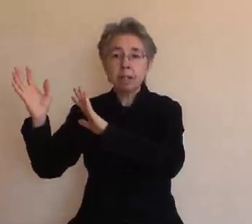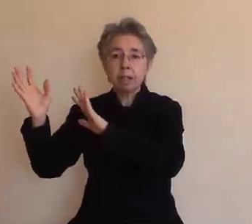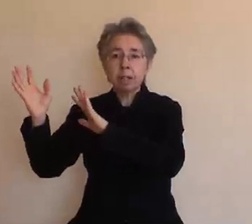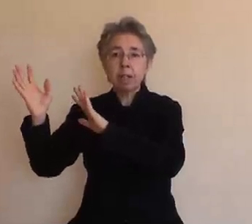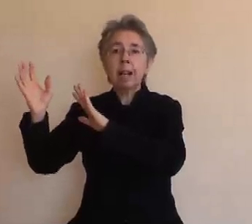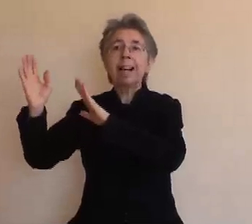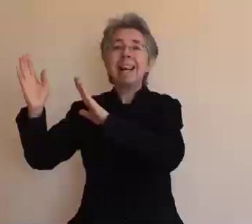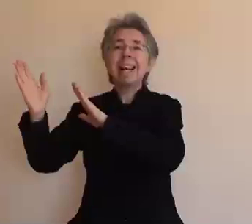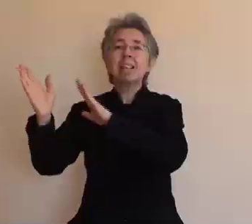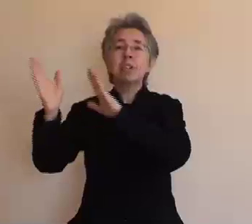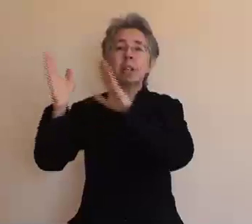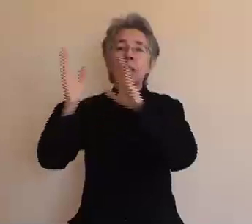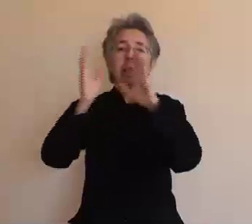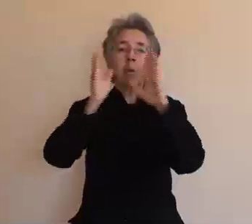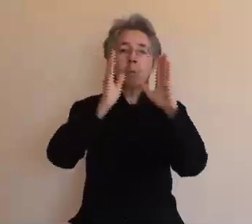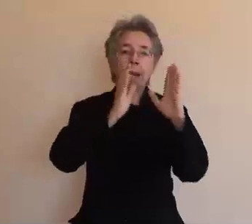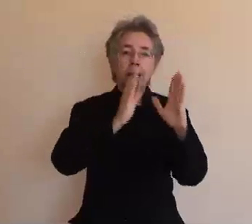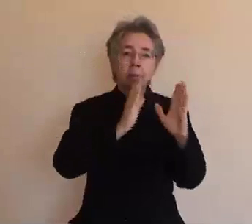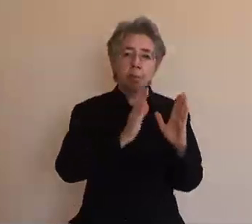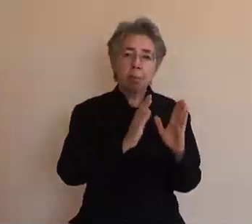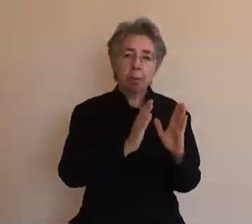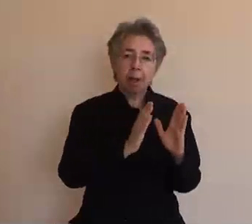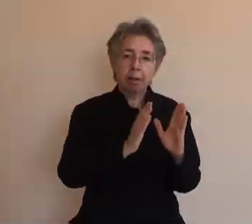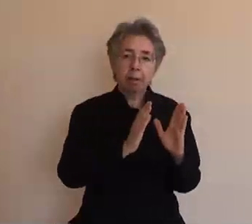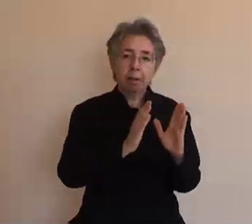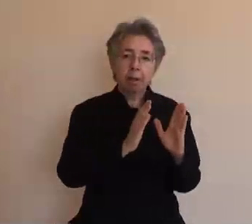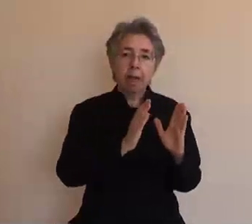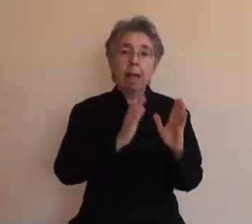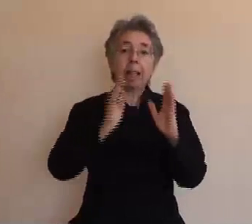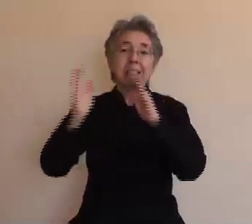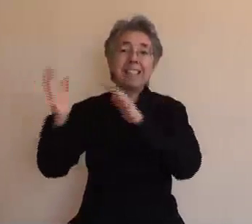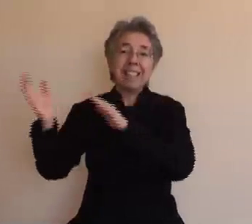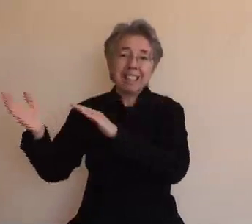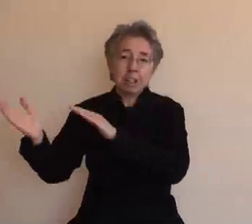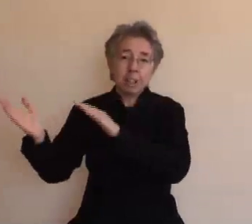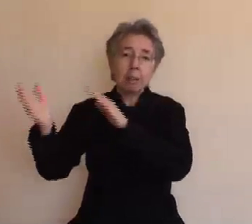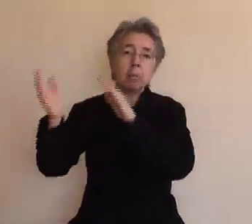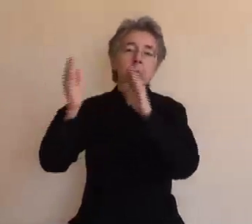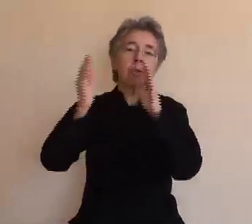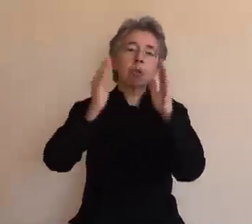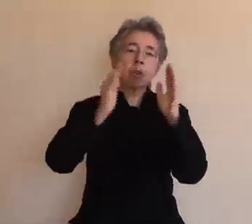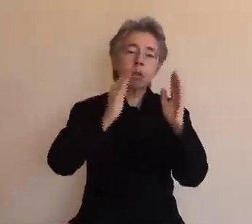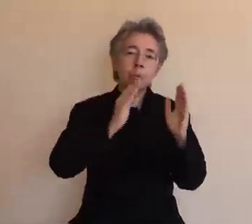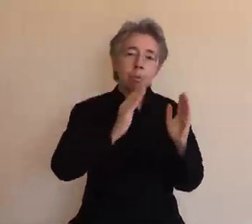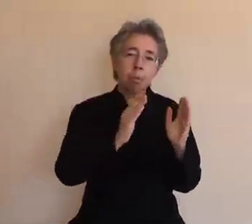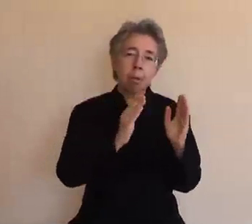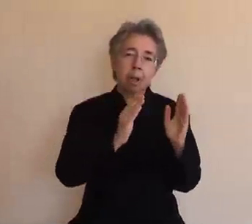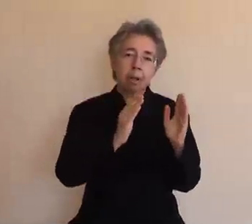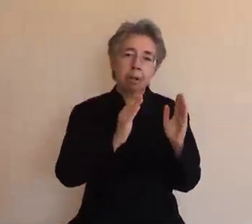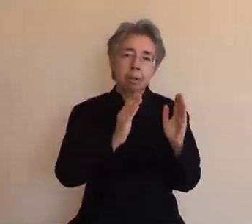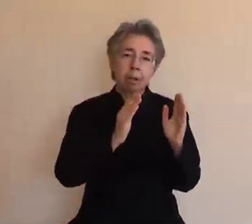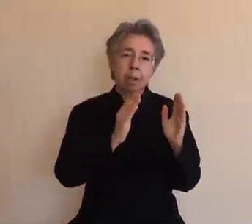fantasizing. Let's gently go back to the breath. And actually, each time we return to the breath,